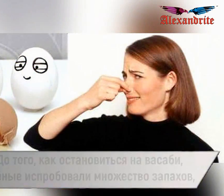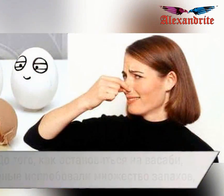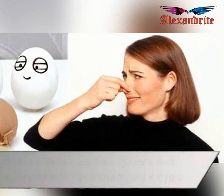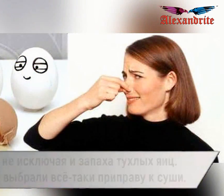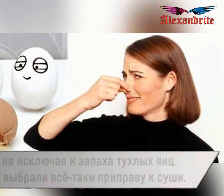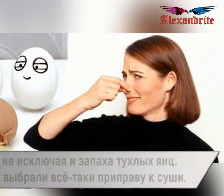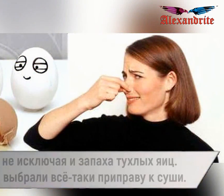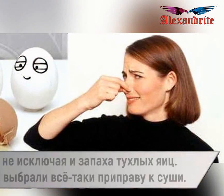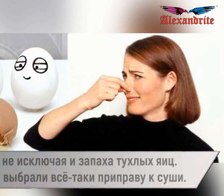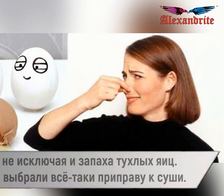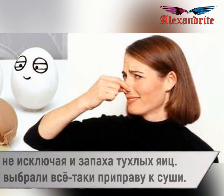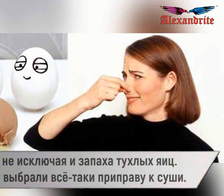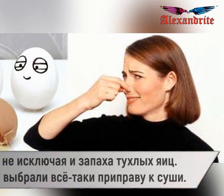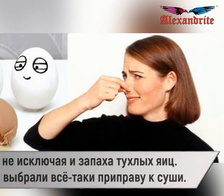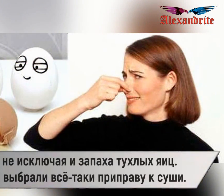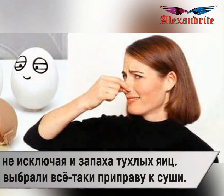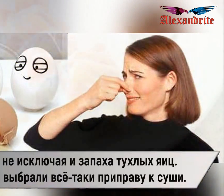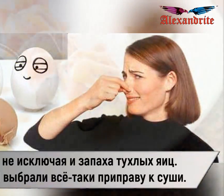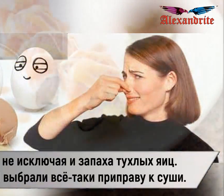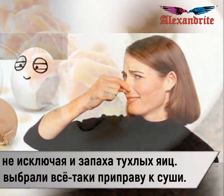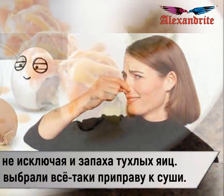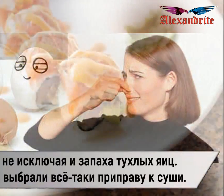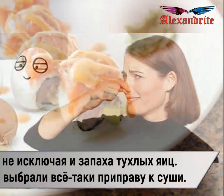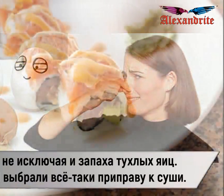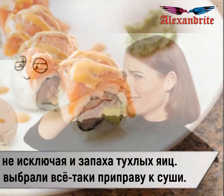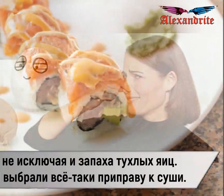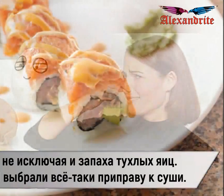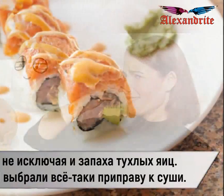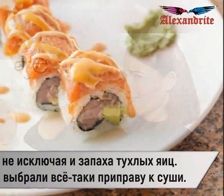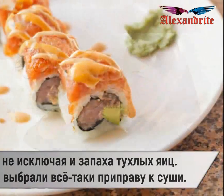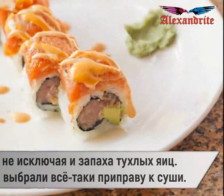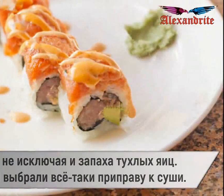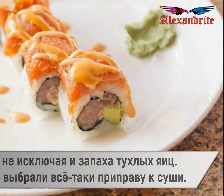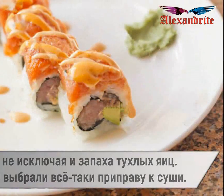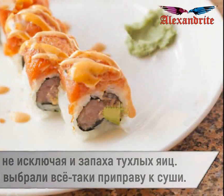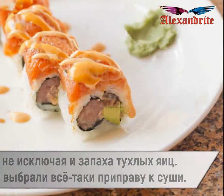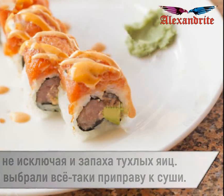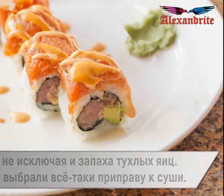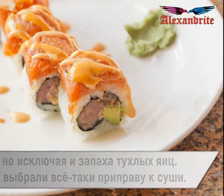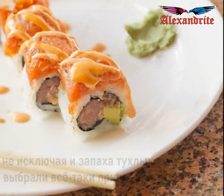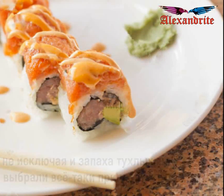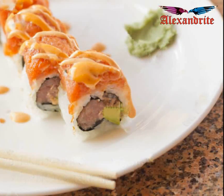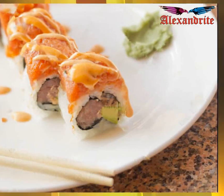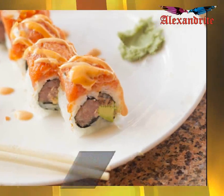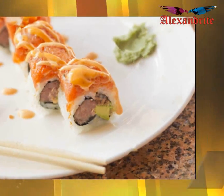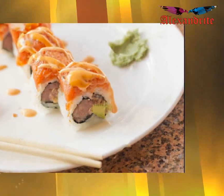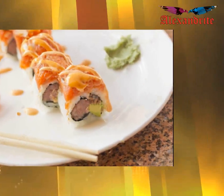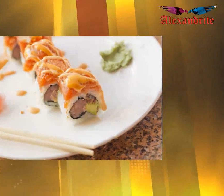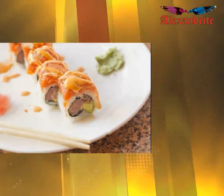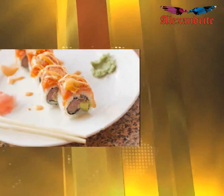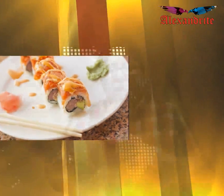ain't no advice to give these old heads ain't shit these niggas feds they snitch just know you i